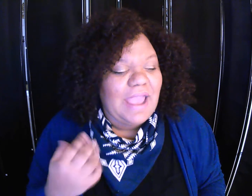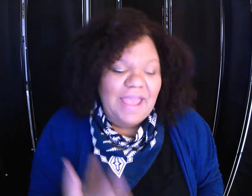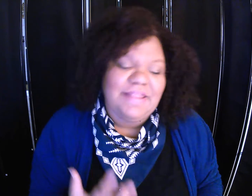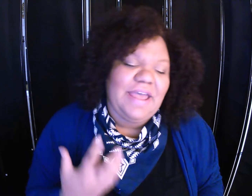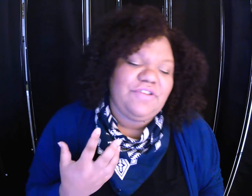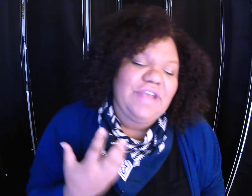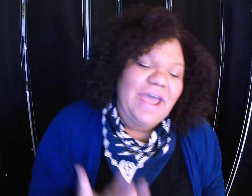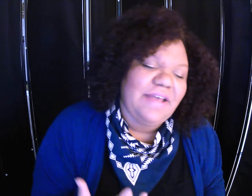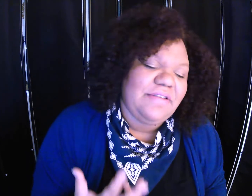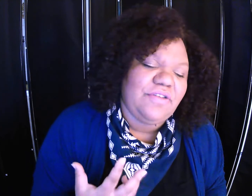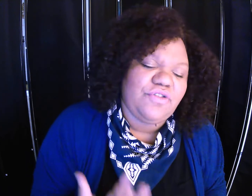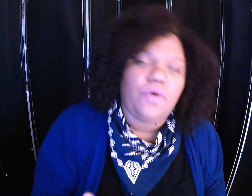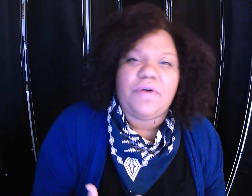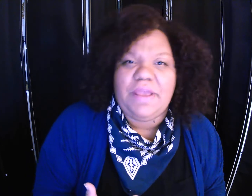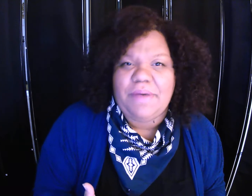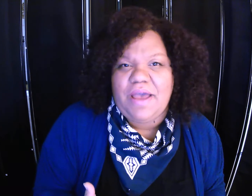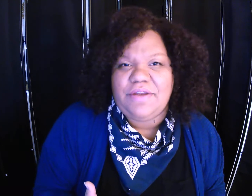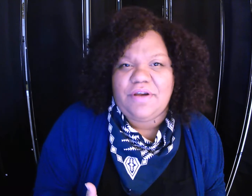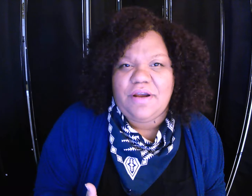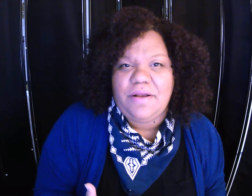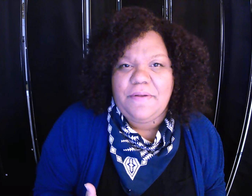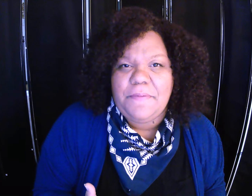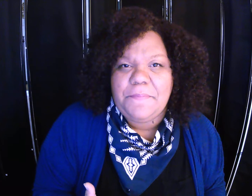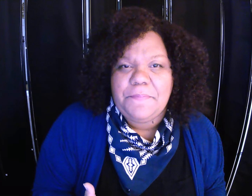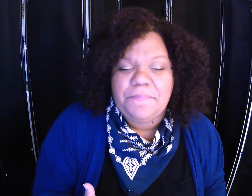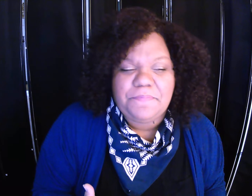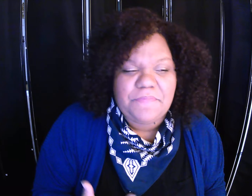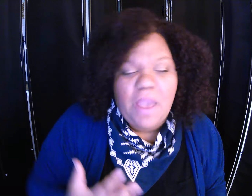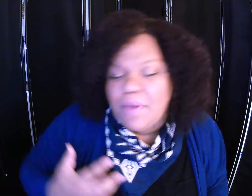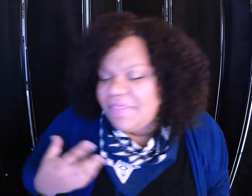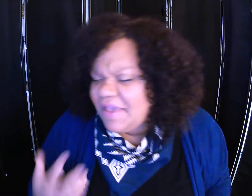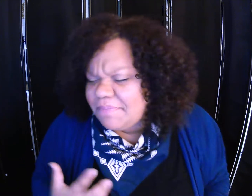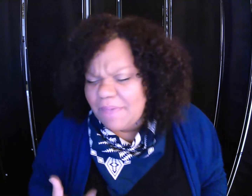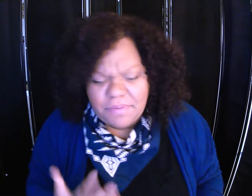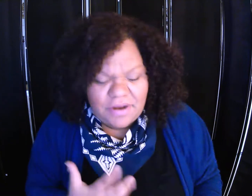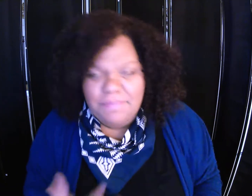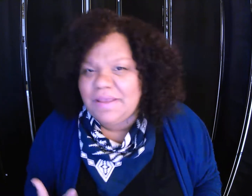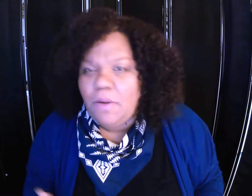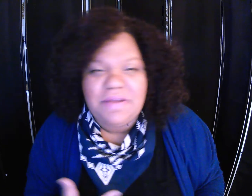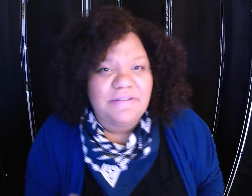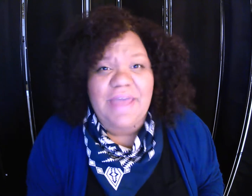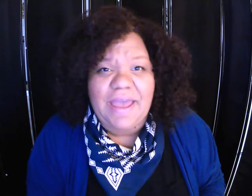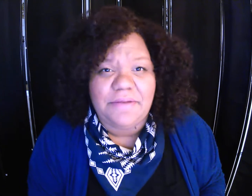and that she has a story behind her. And we think maybe we're going to be going to that.